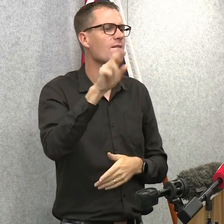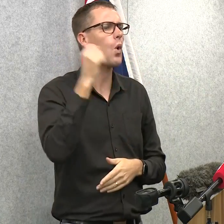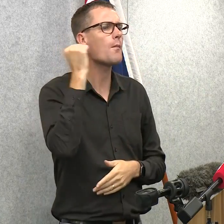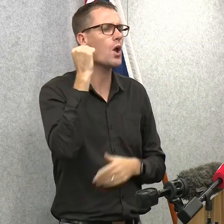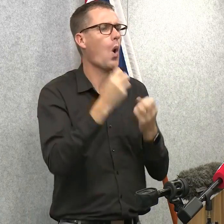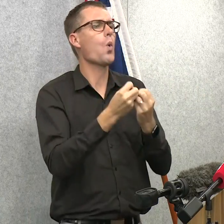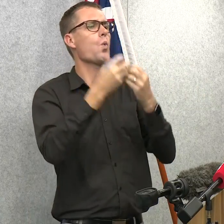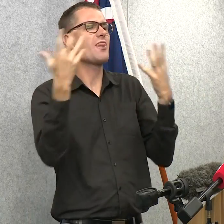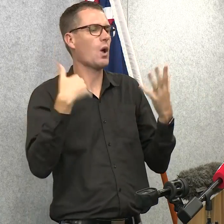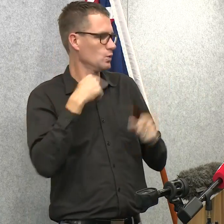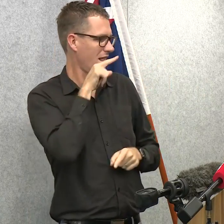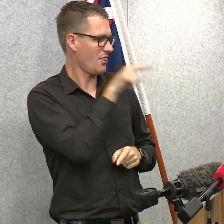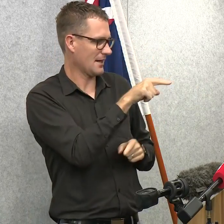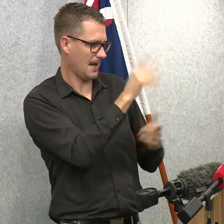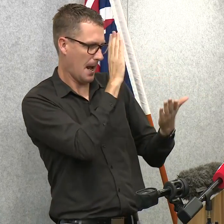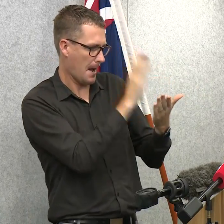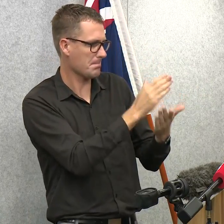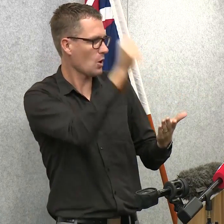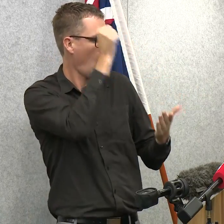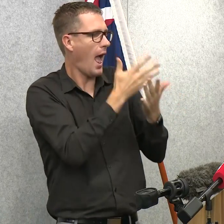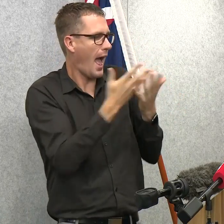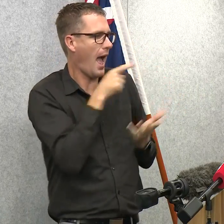is a very comprehensive